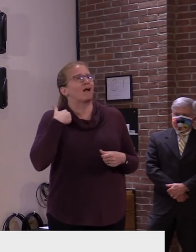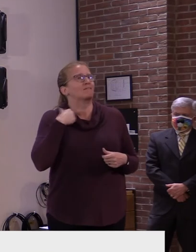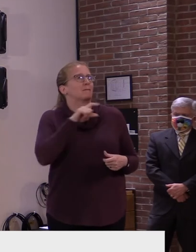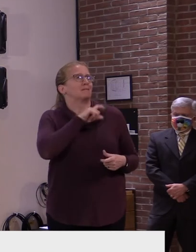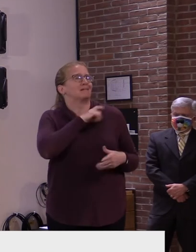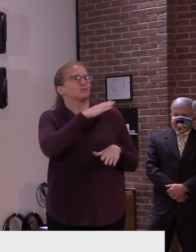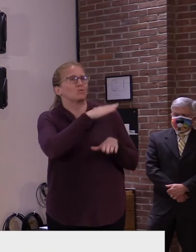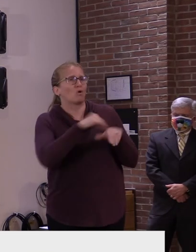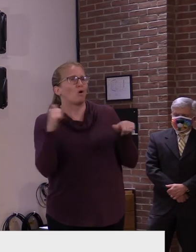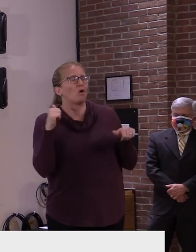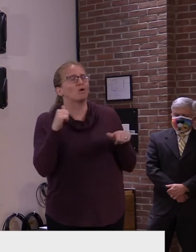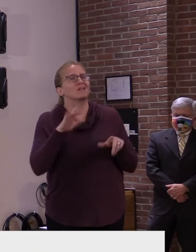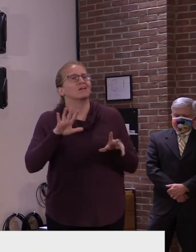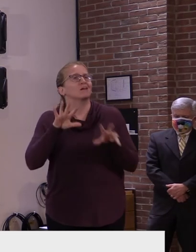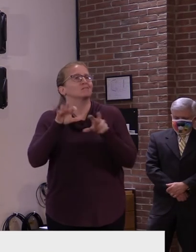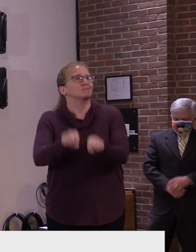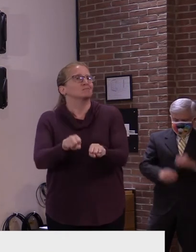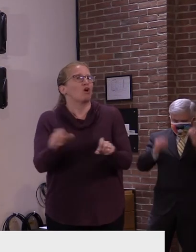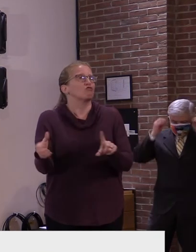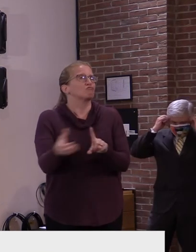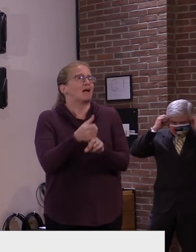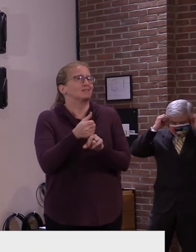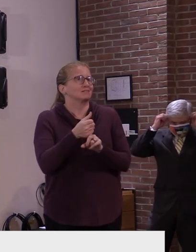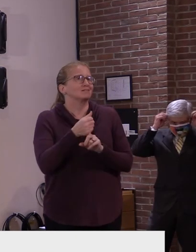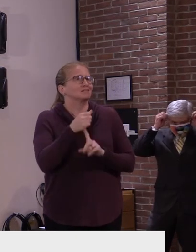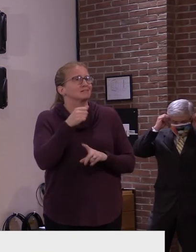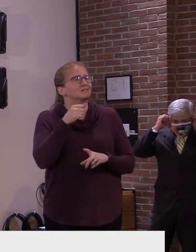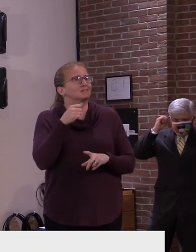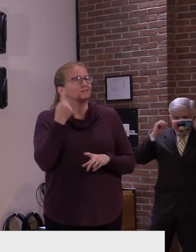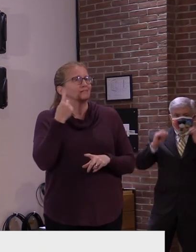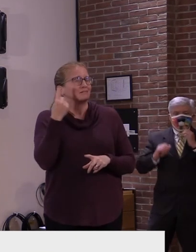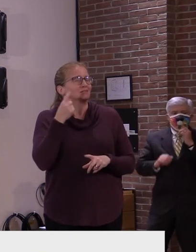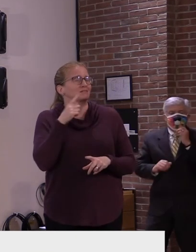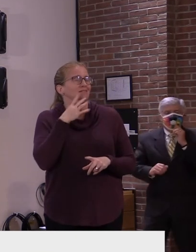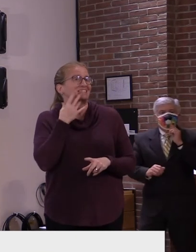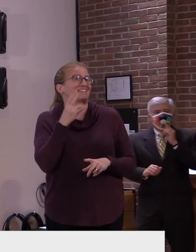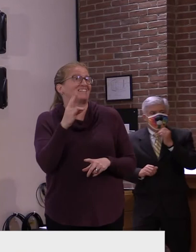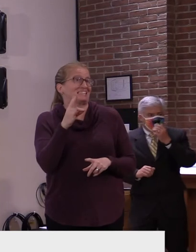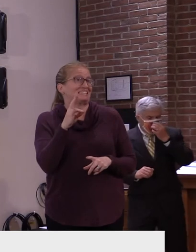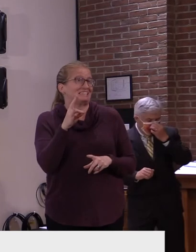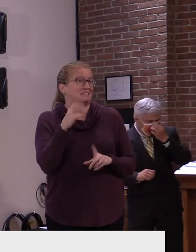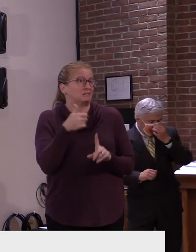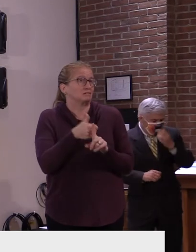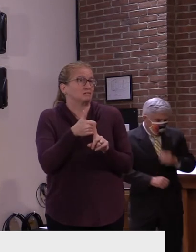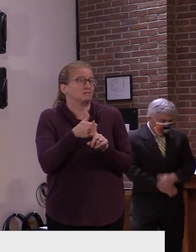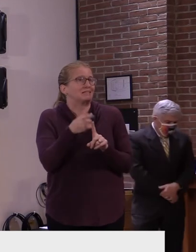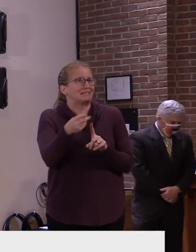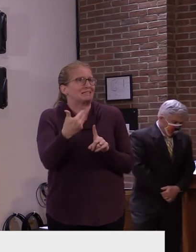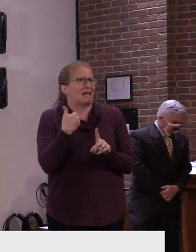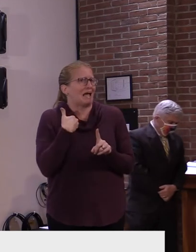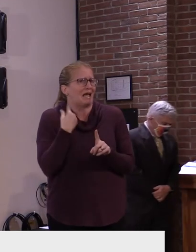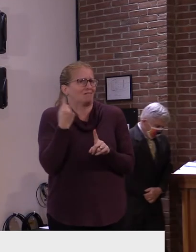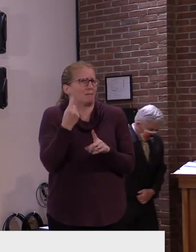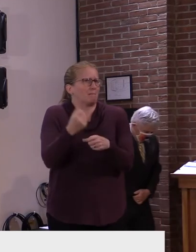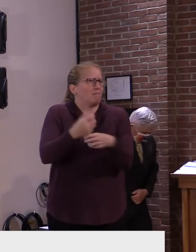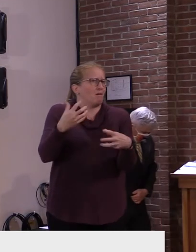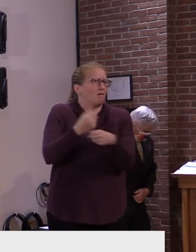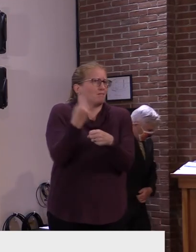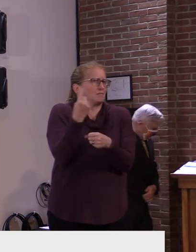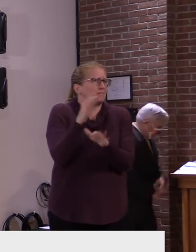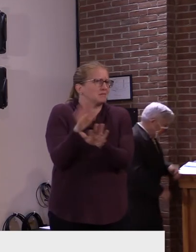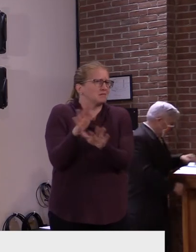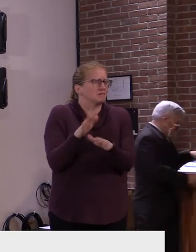in response to possessing an explosive device we're seeing